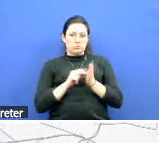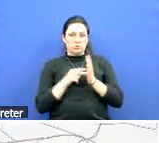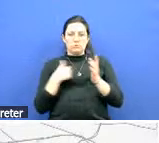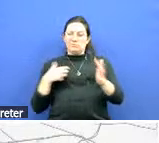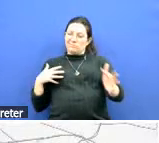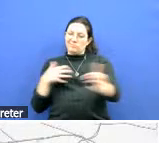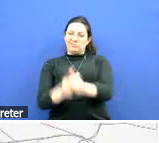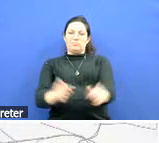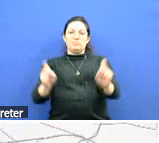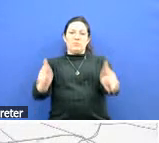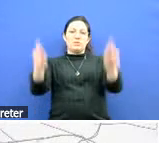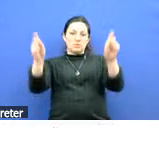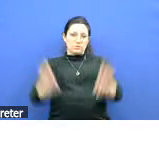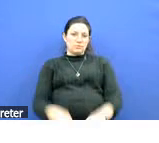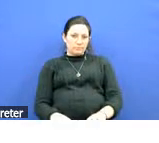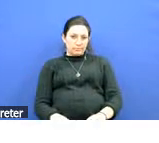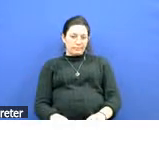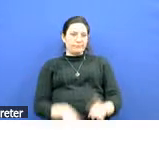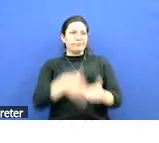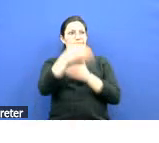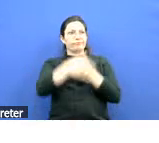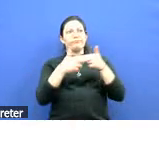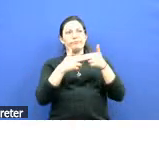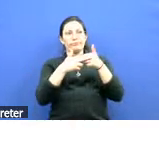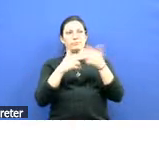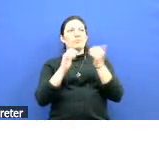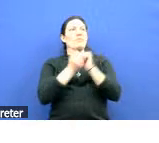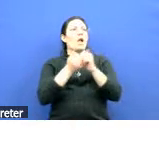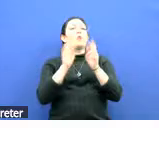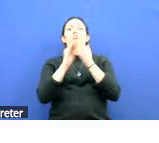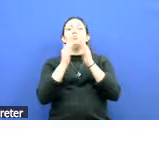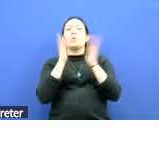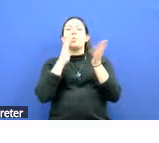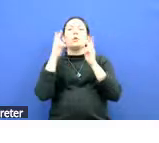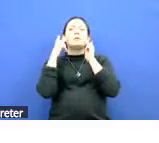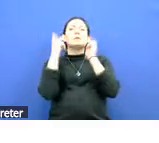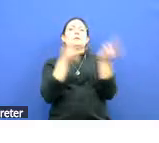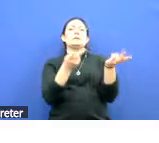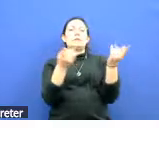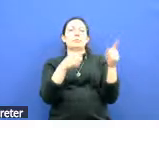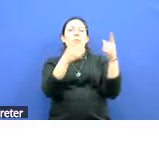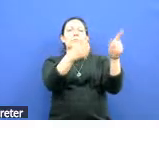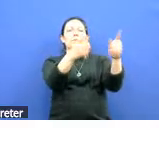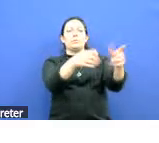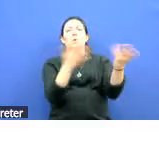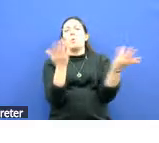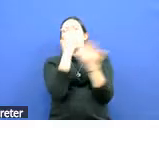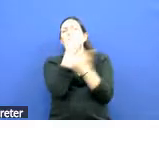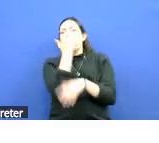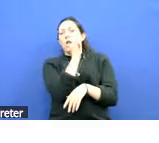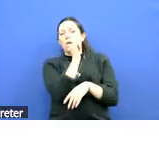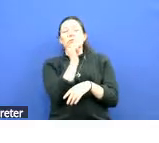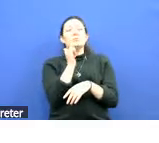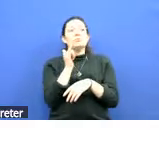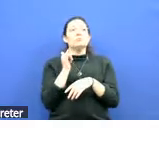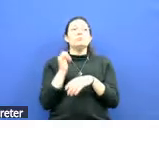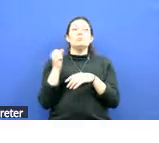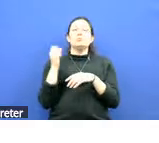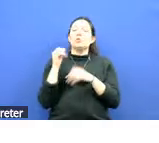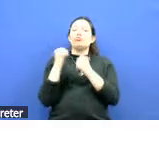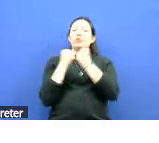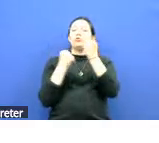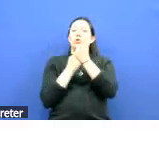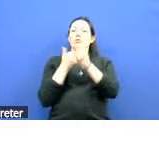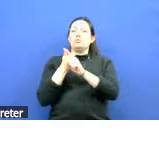to the next slide. I'll show you how most of the community will see this will simply be in the change of the style of the